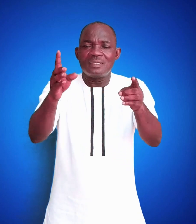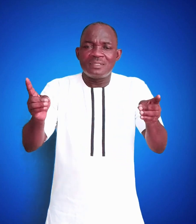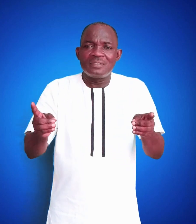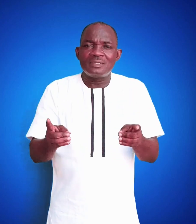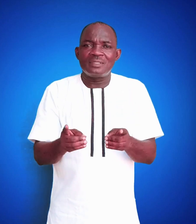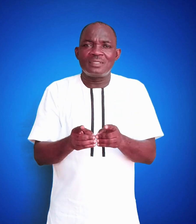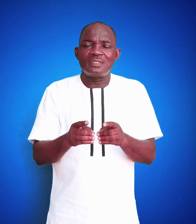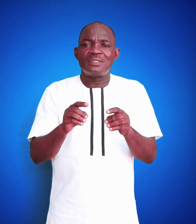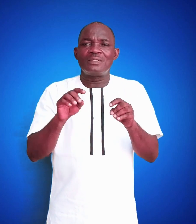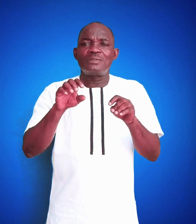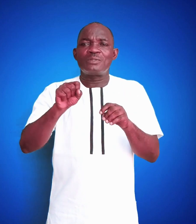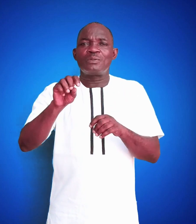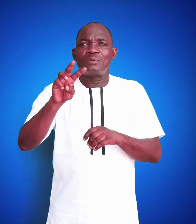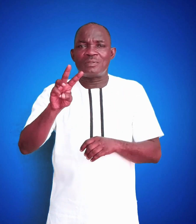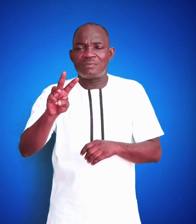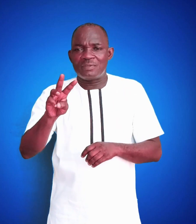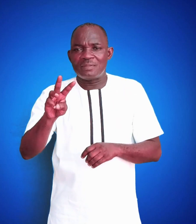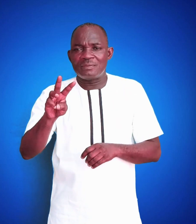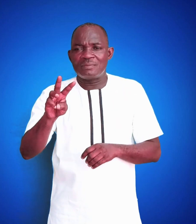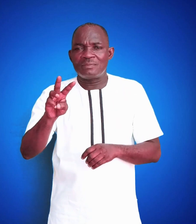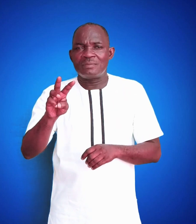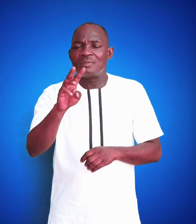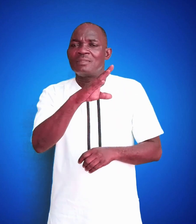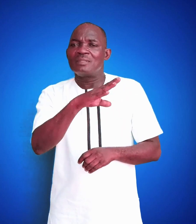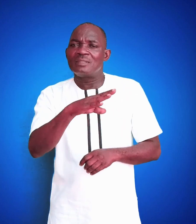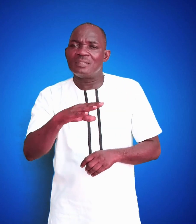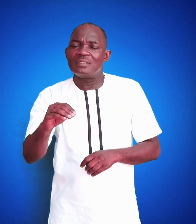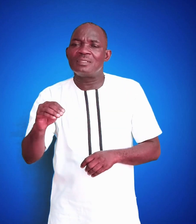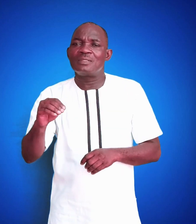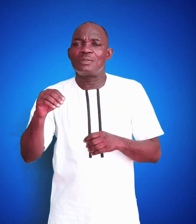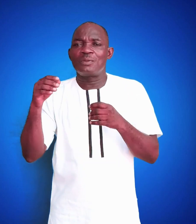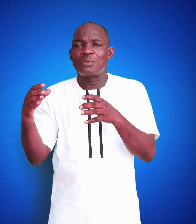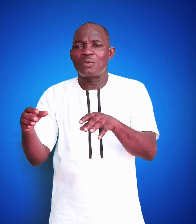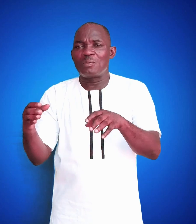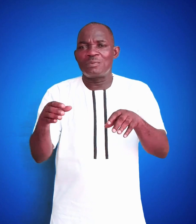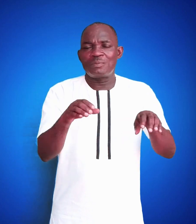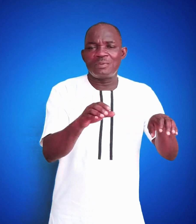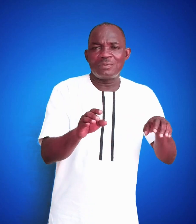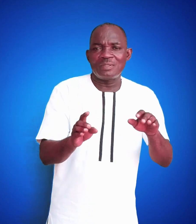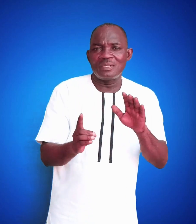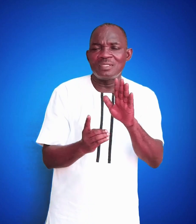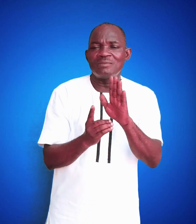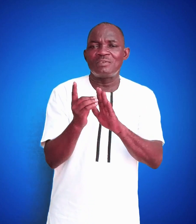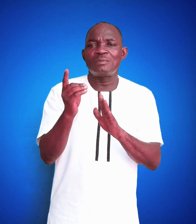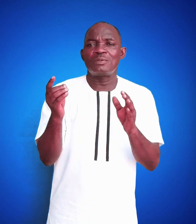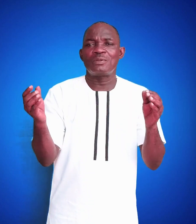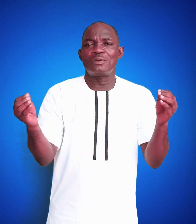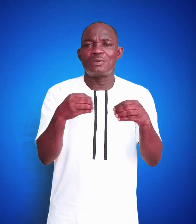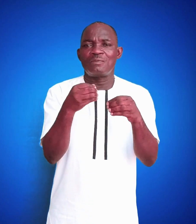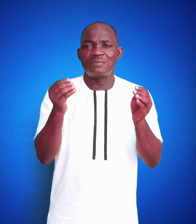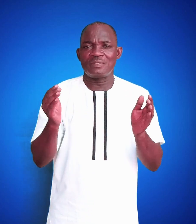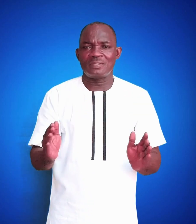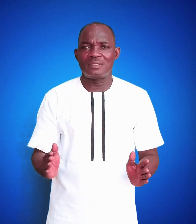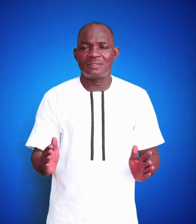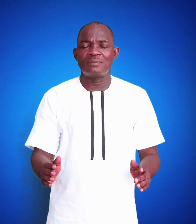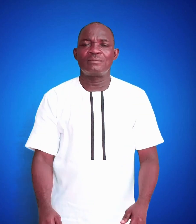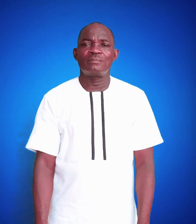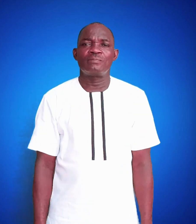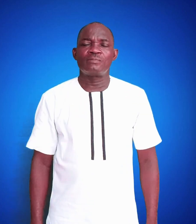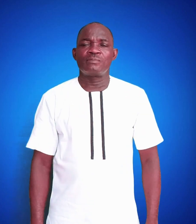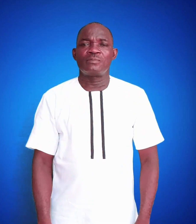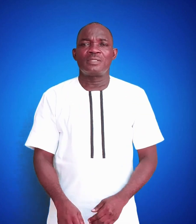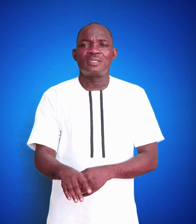District Social Welfare and Community Development Officers,